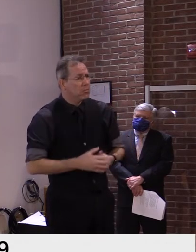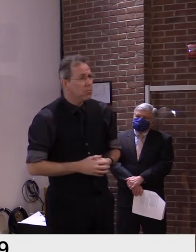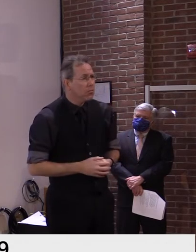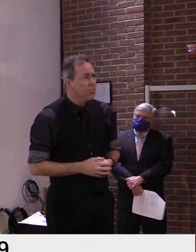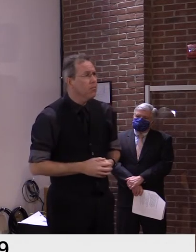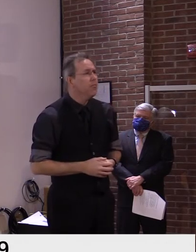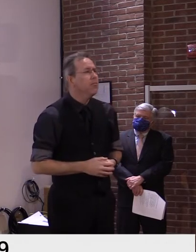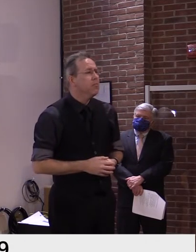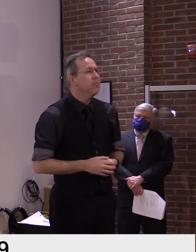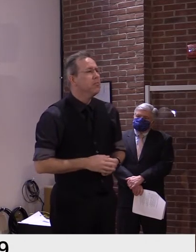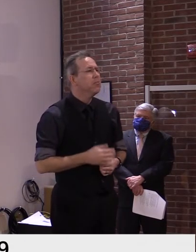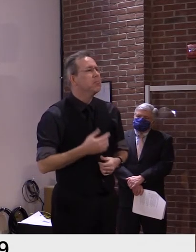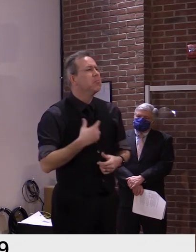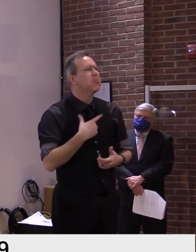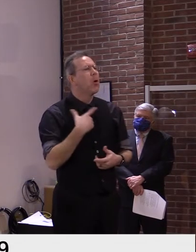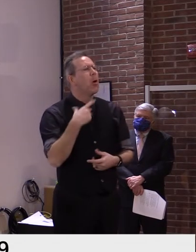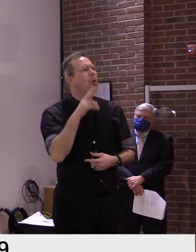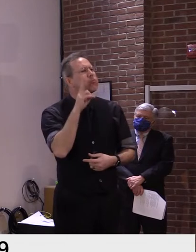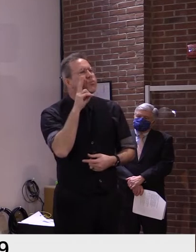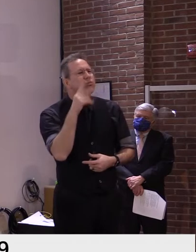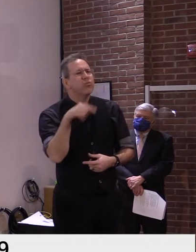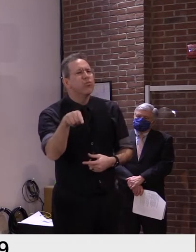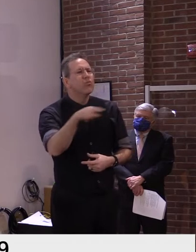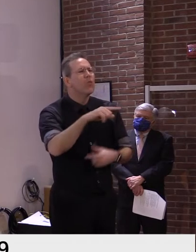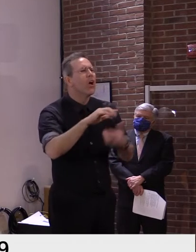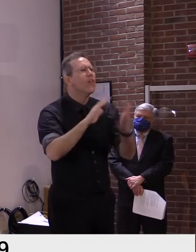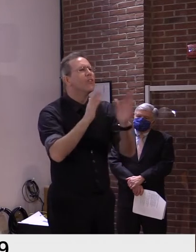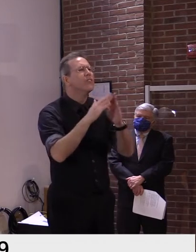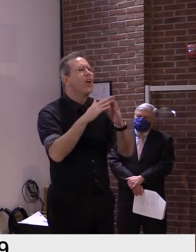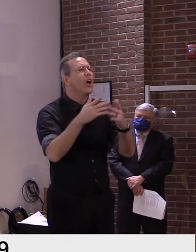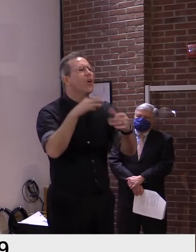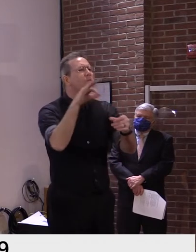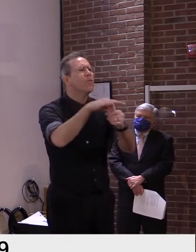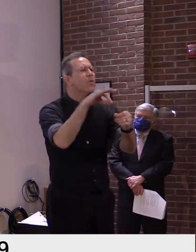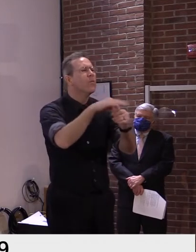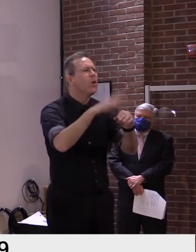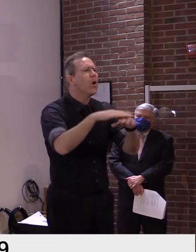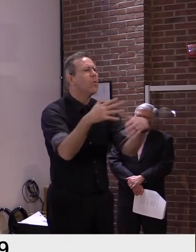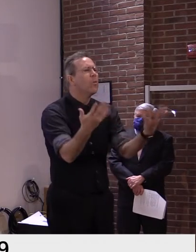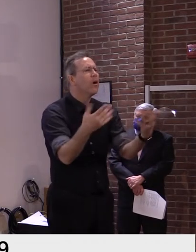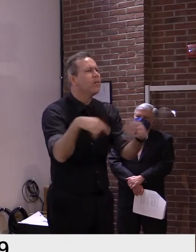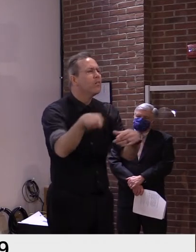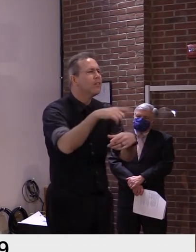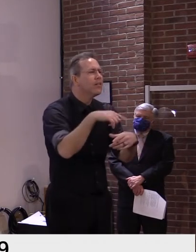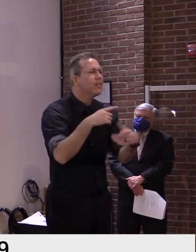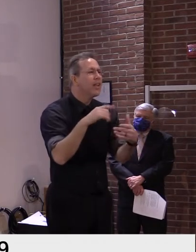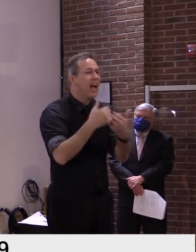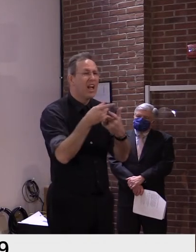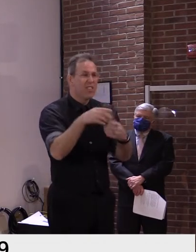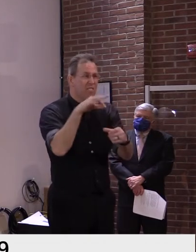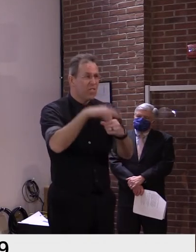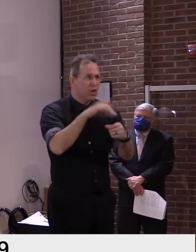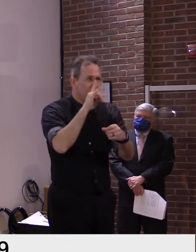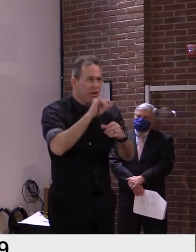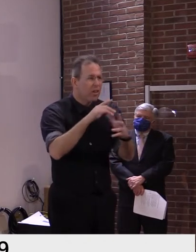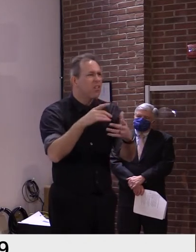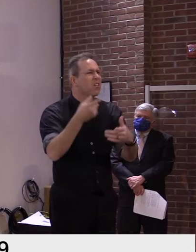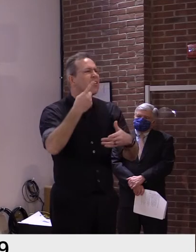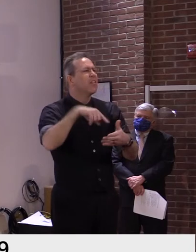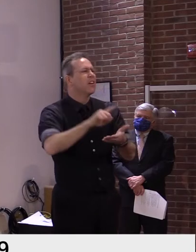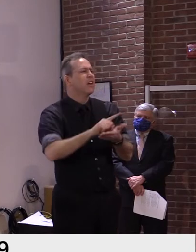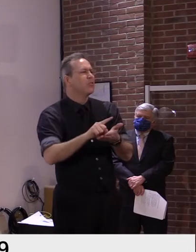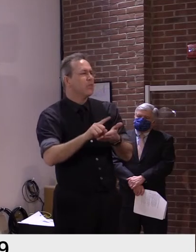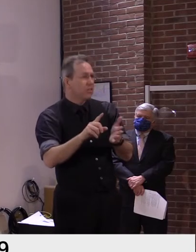of communities that are voting today. I'd be happy to tell you how I voted on that next week, or at least after today,